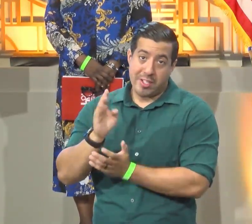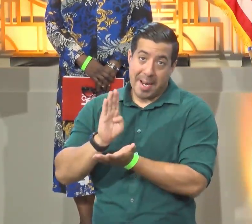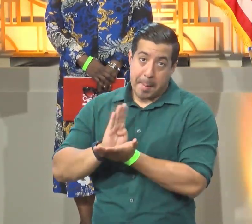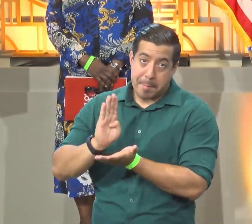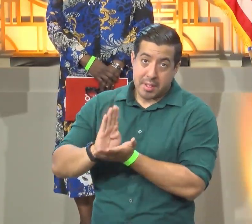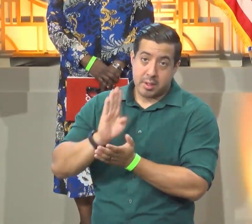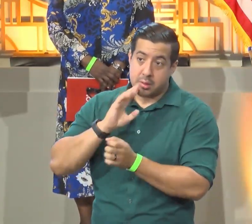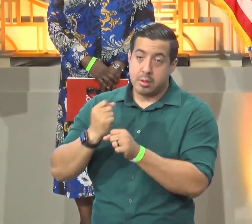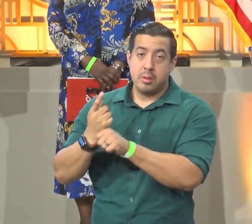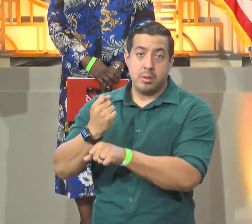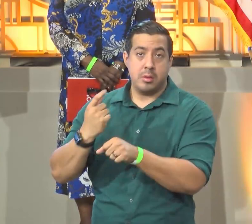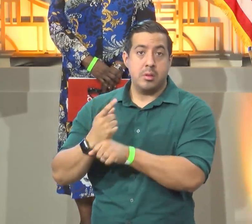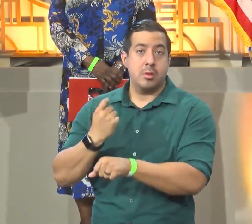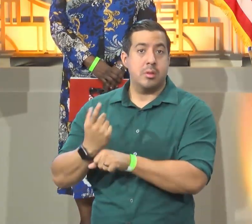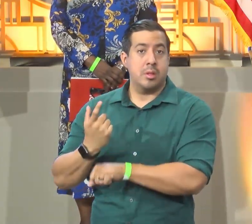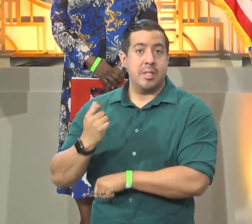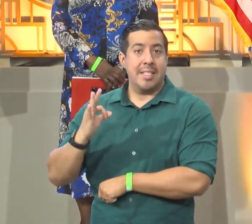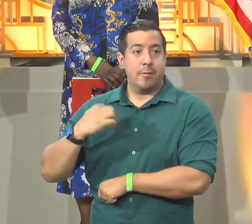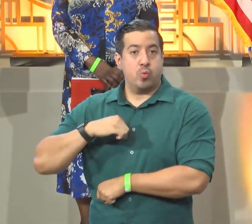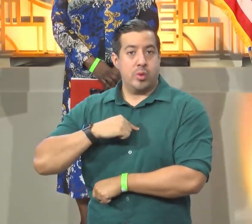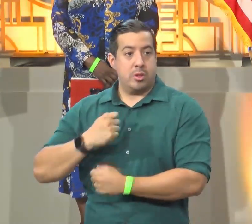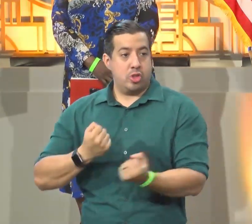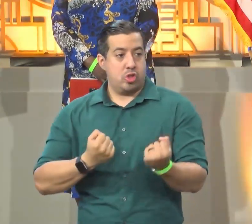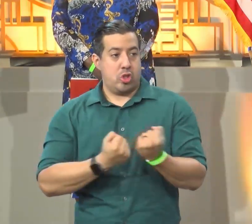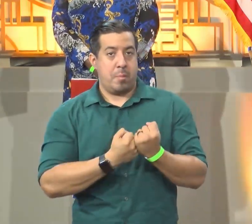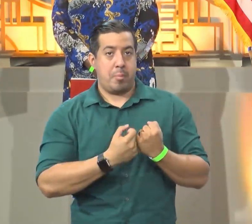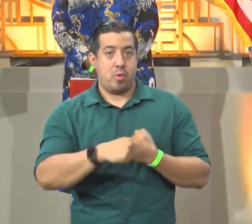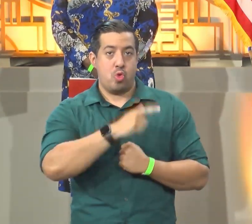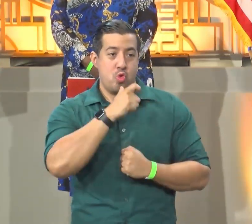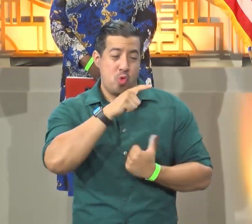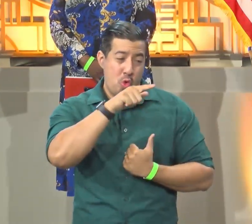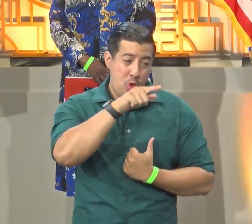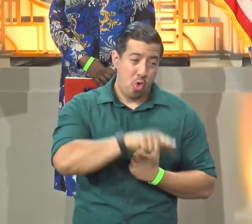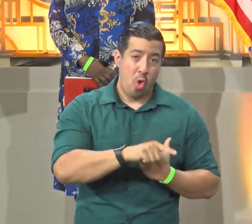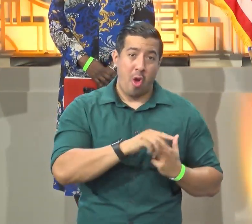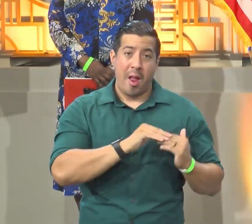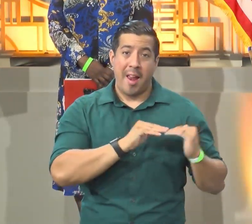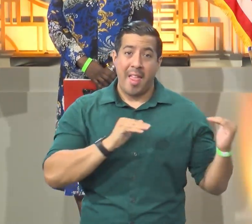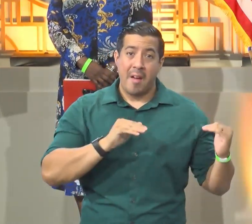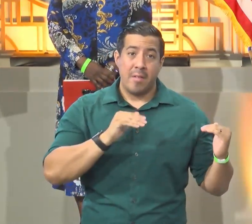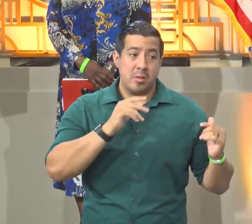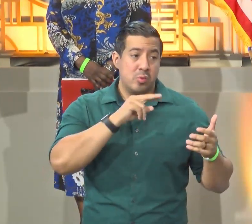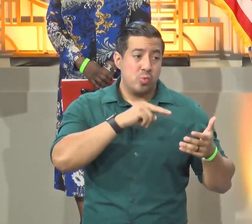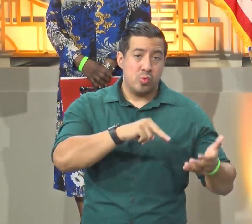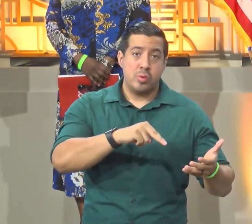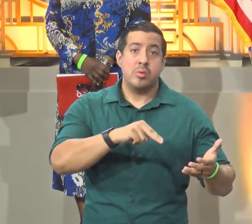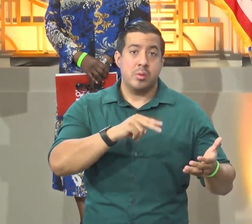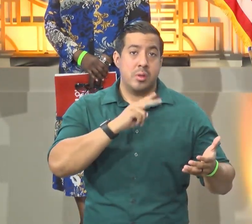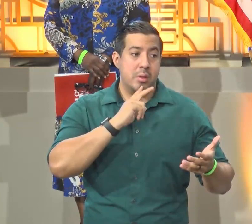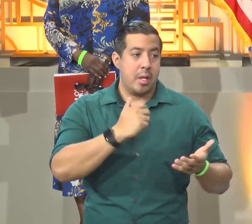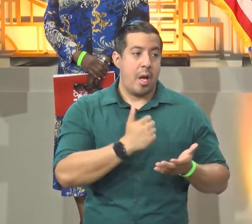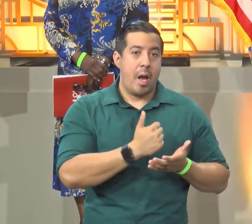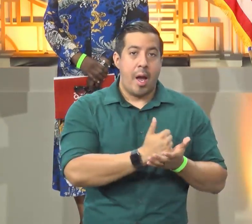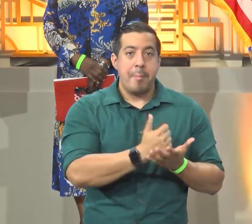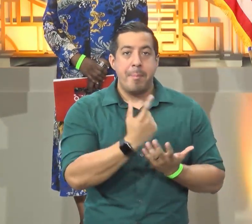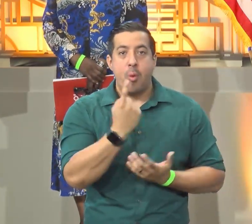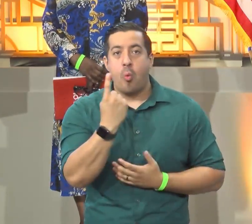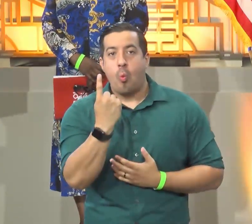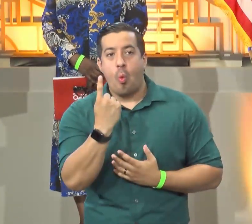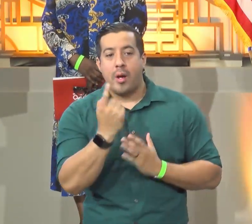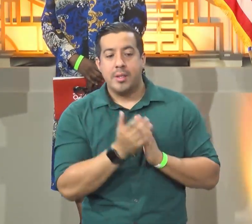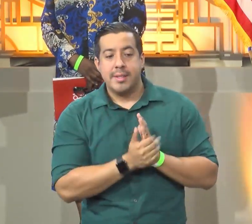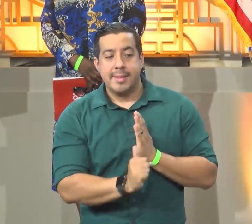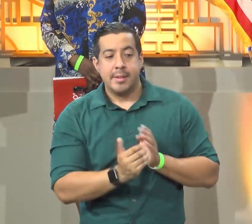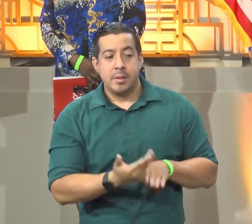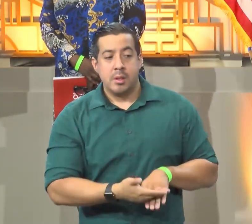billion annually by supporting adults who are at the lowest level of literacy competency to gain just 1 skill